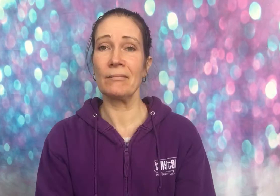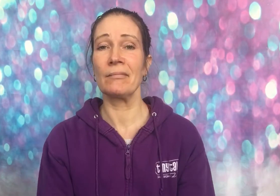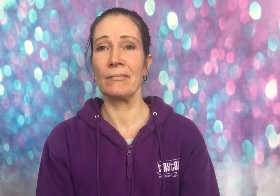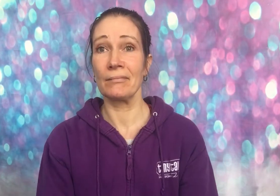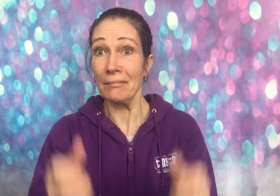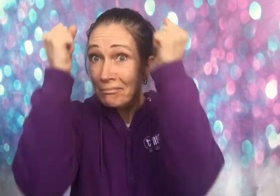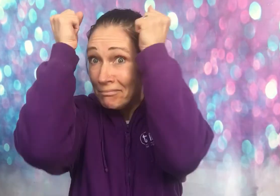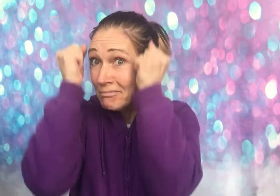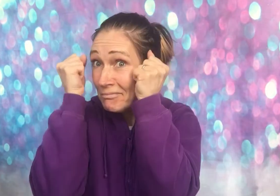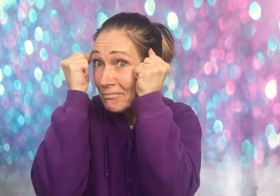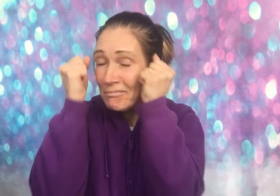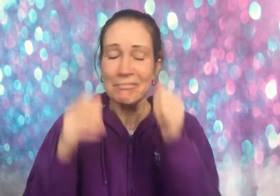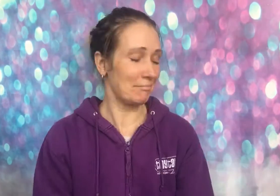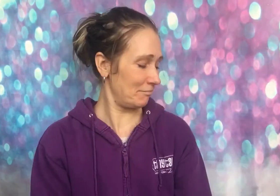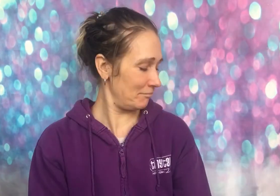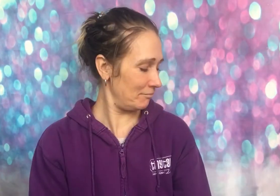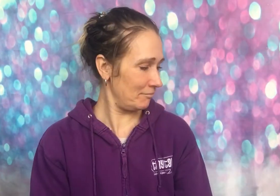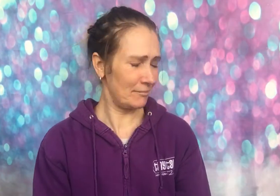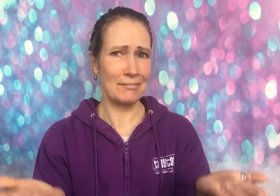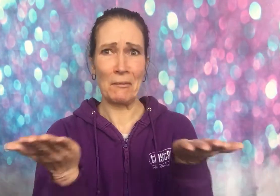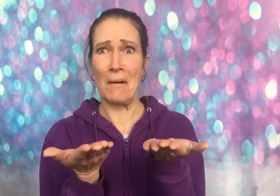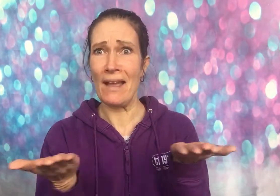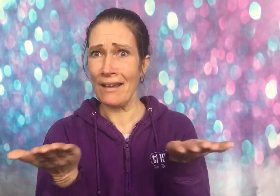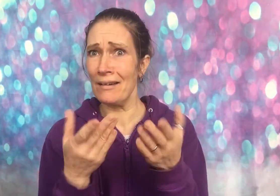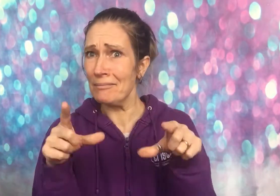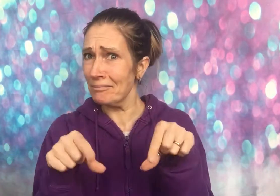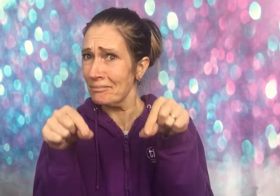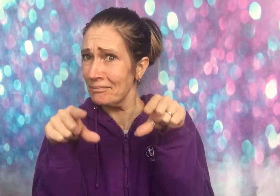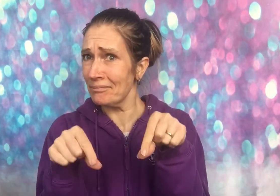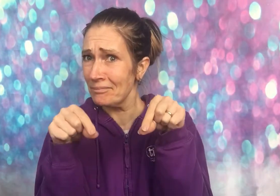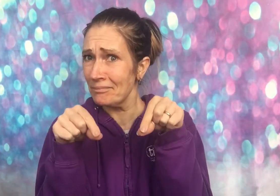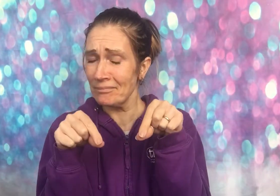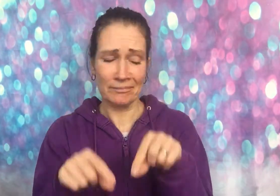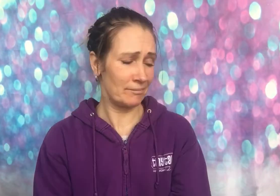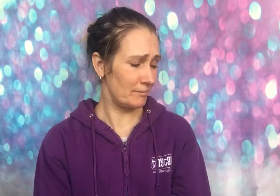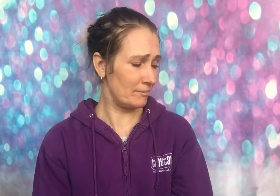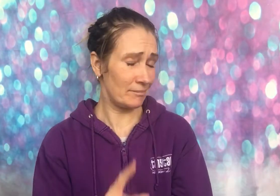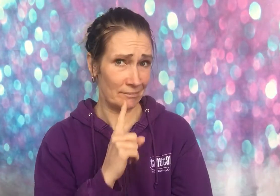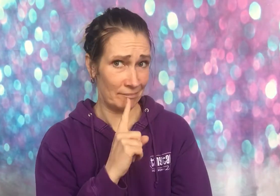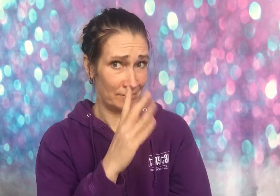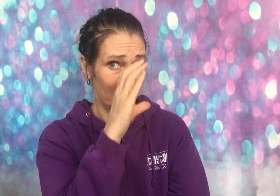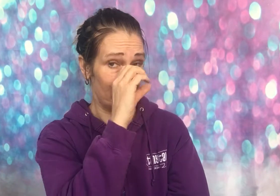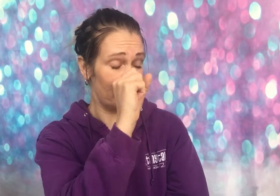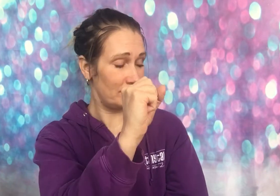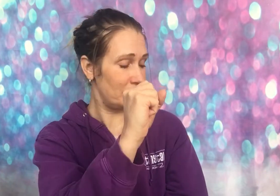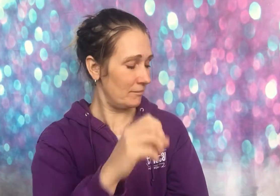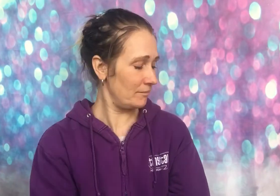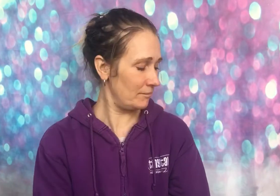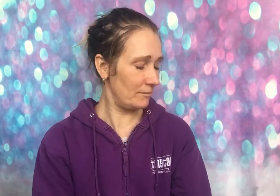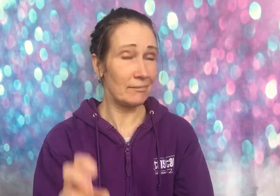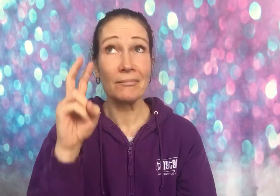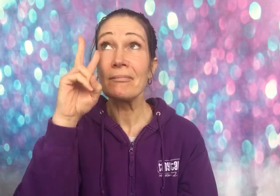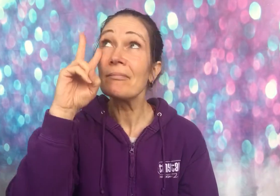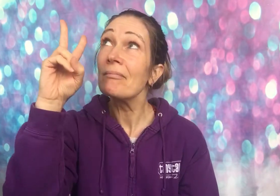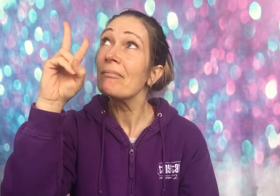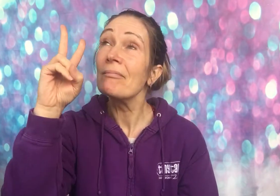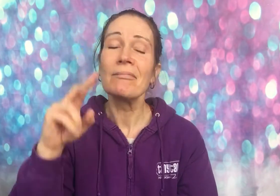hat. But where are my socks? Says poor old Fox. He looks in the clock and finds